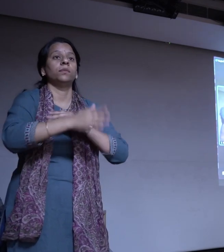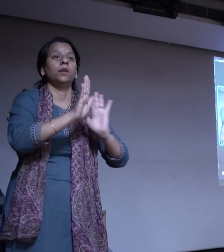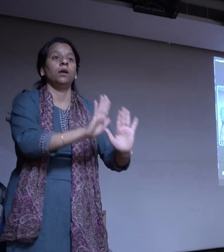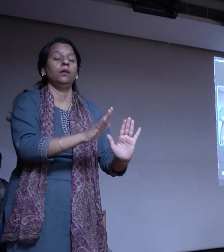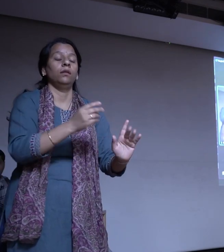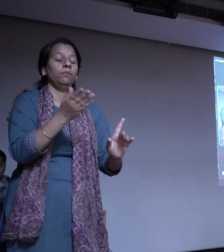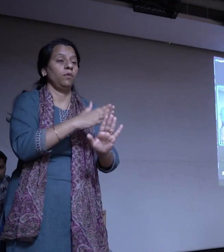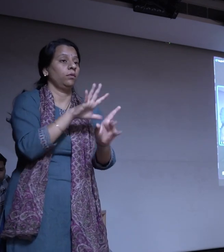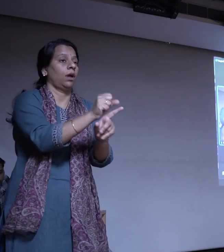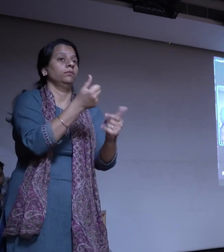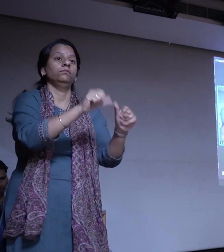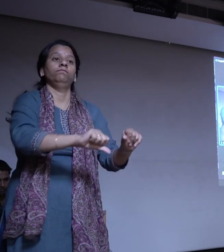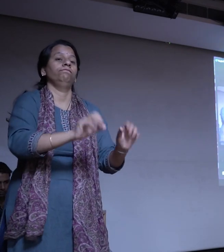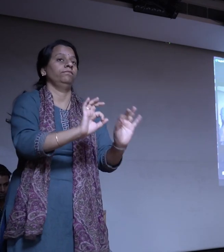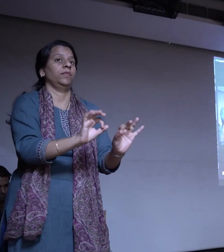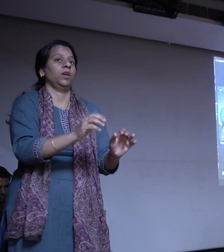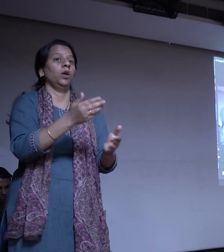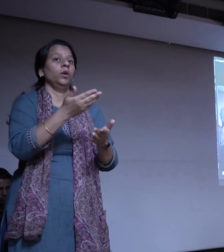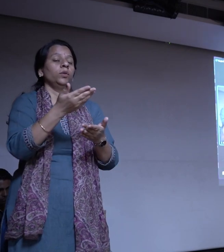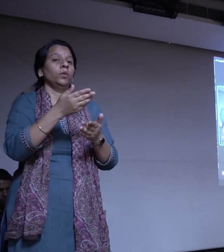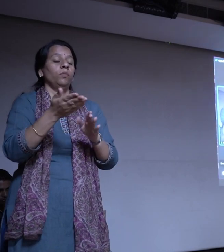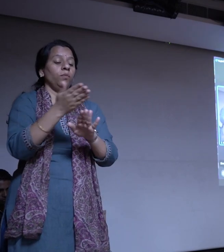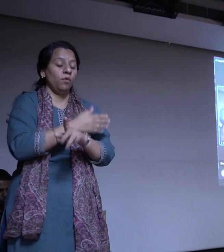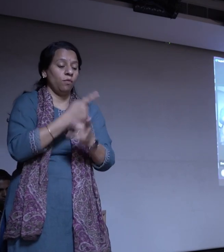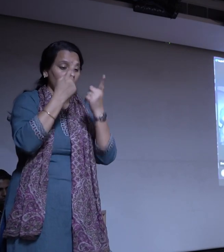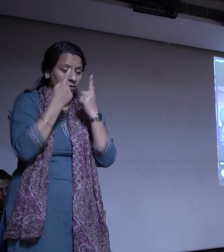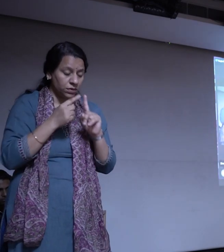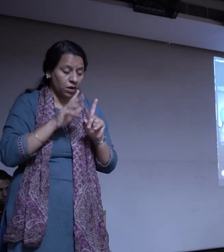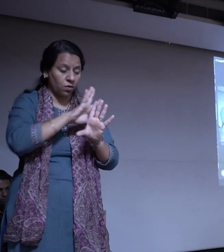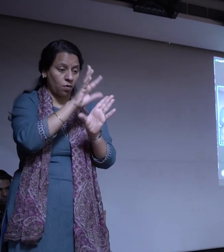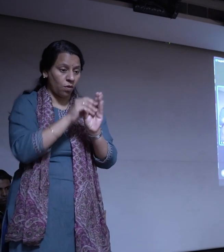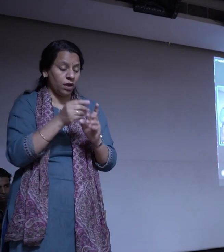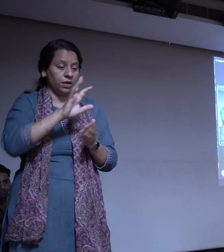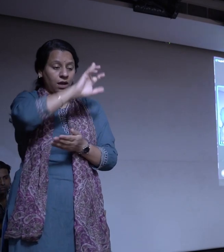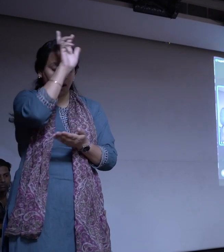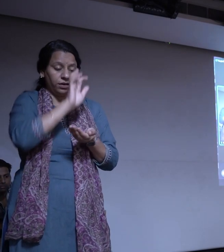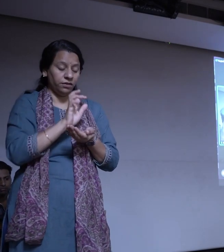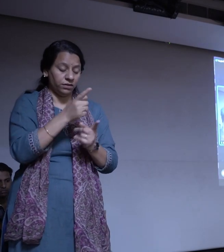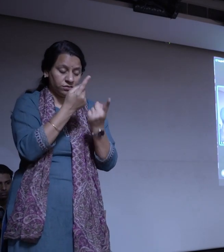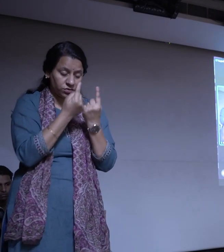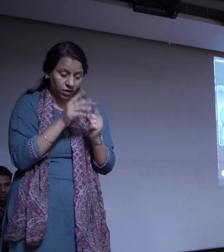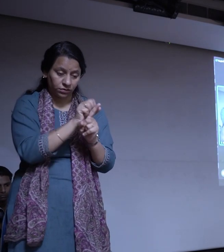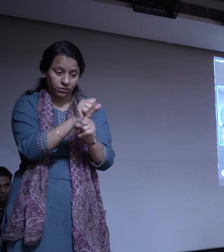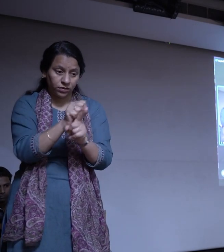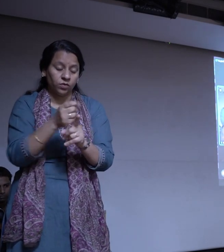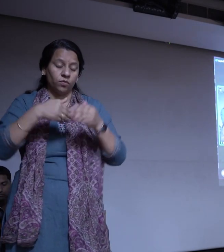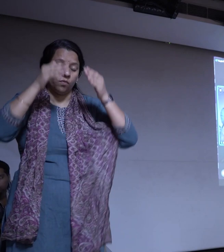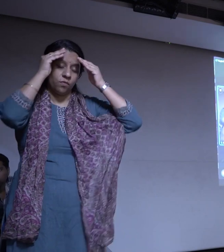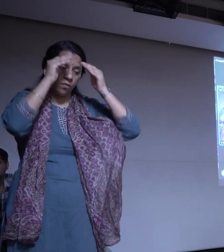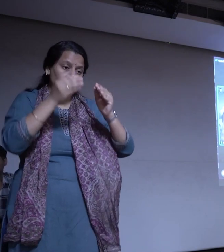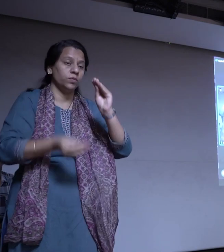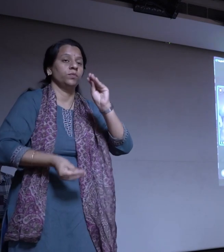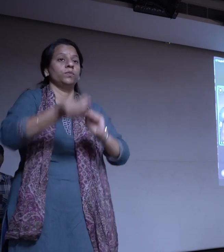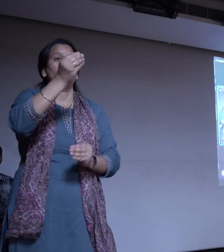is why in this group early Diagnostics early interventions there's a lot of focus on